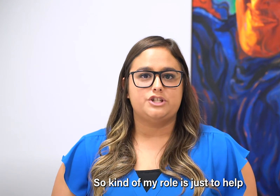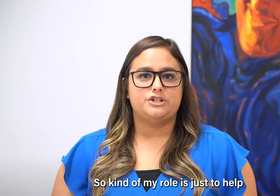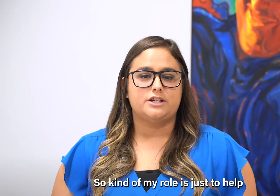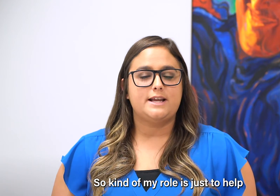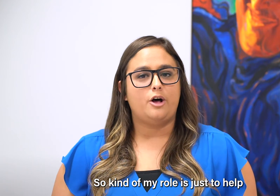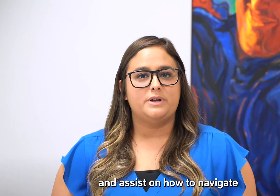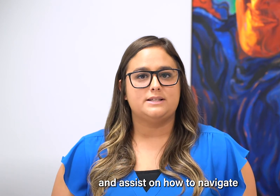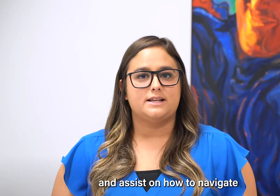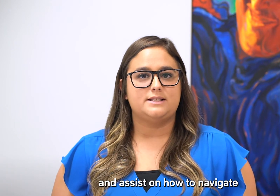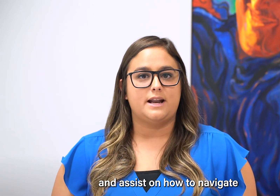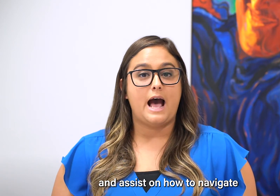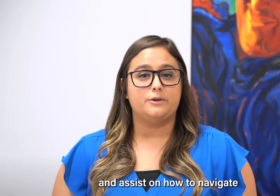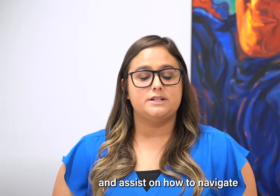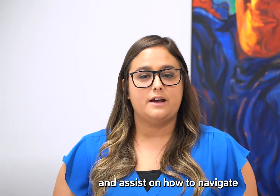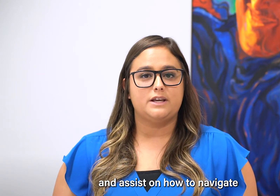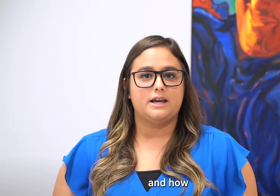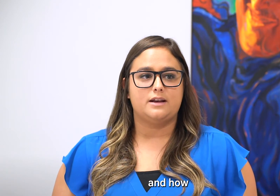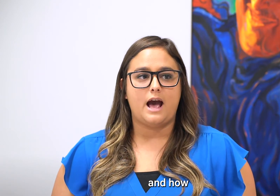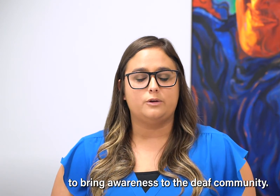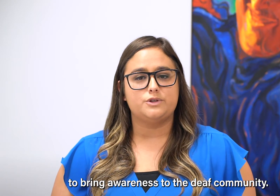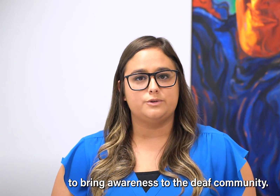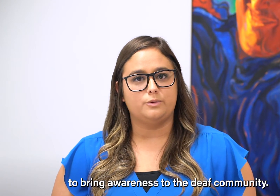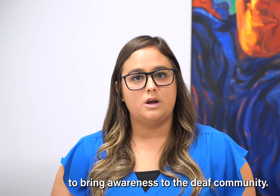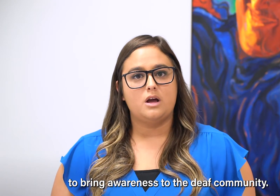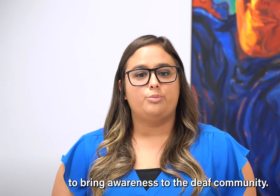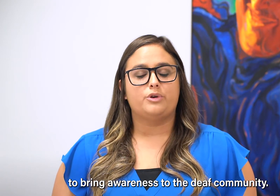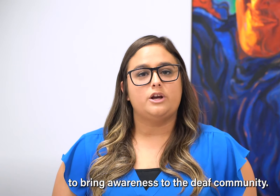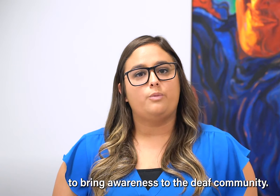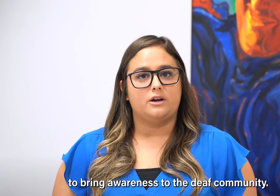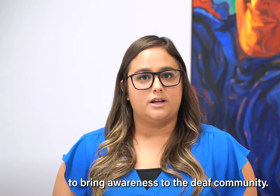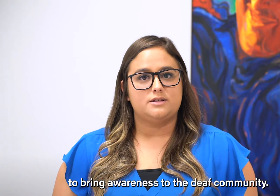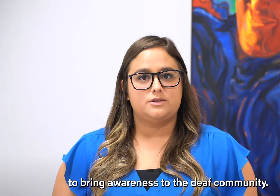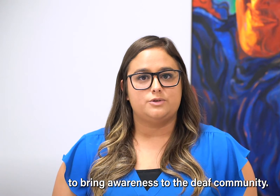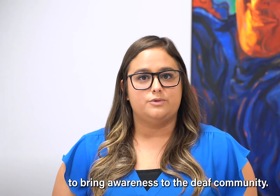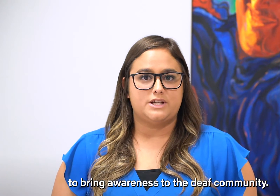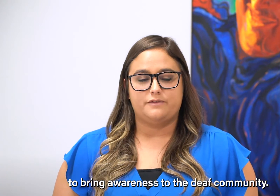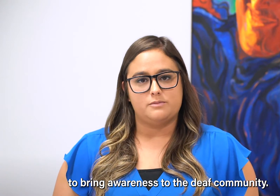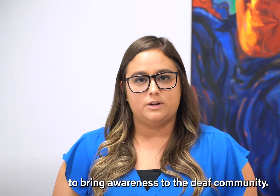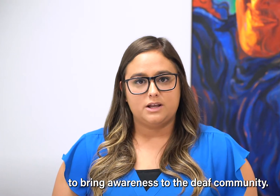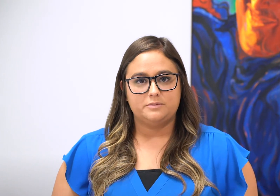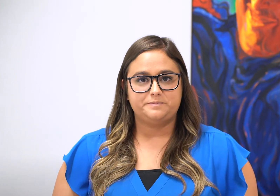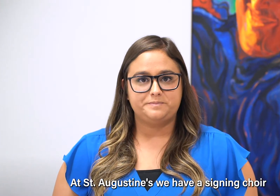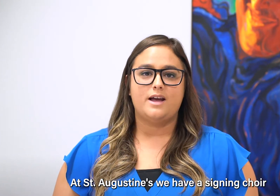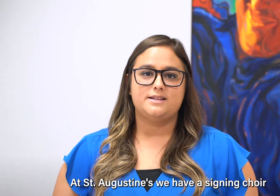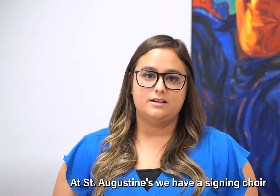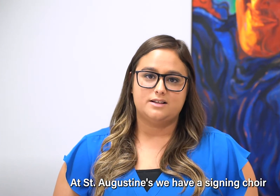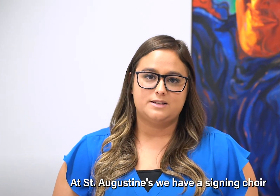just to help and assist on how to navigate and how to bring awareness to the deaf community. At St. Augustine's, we